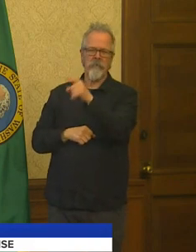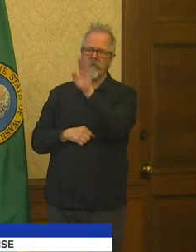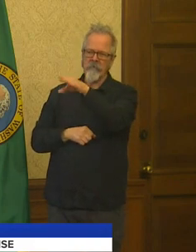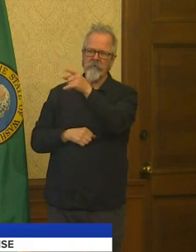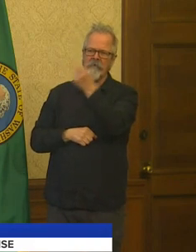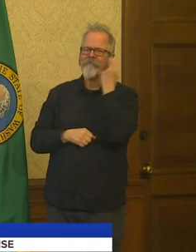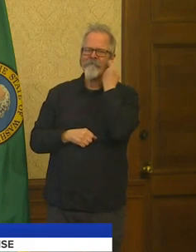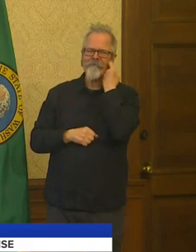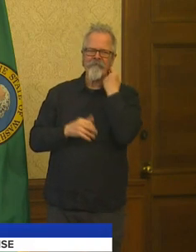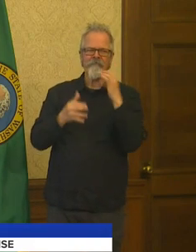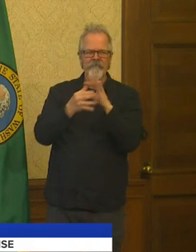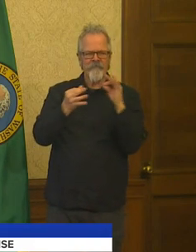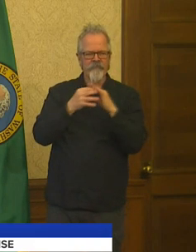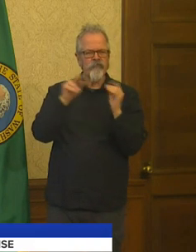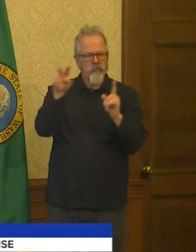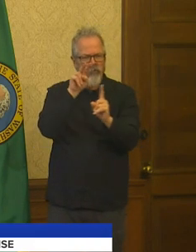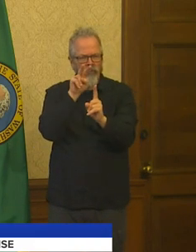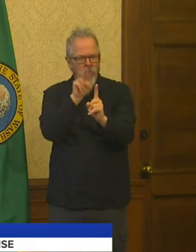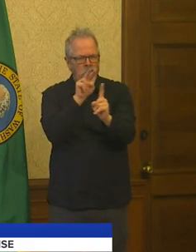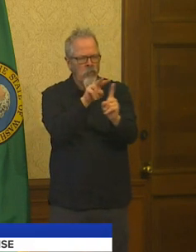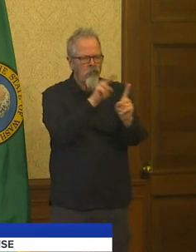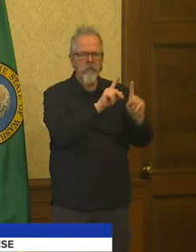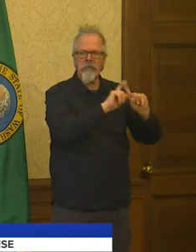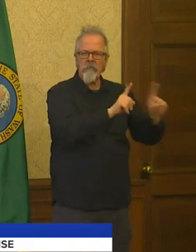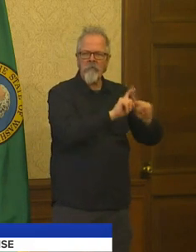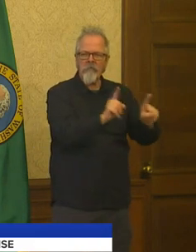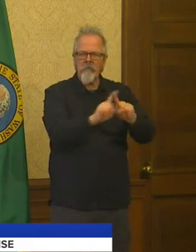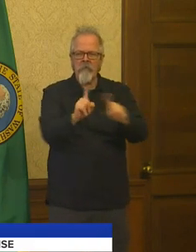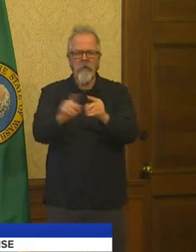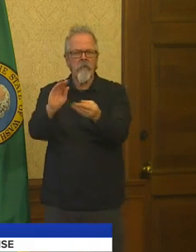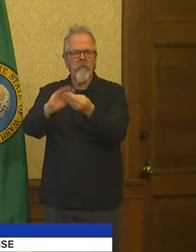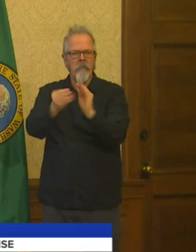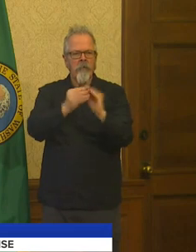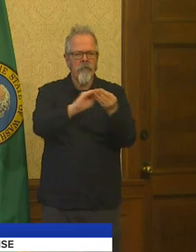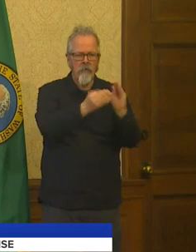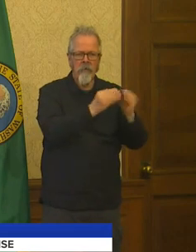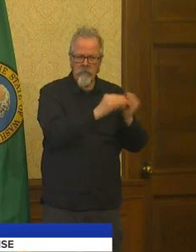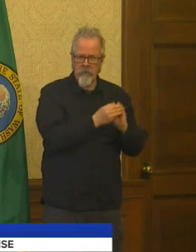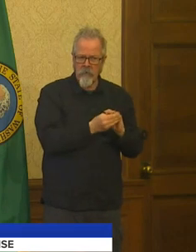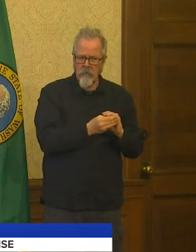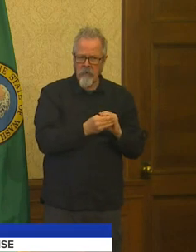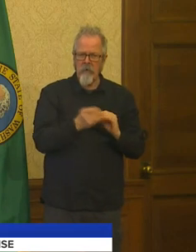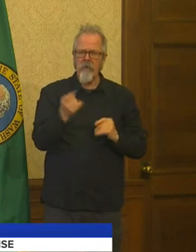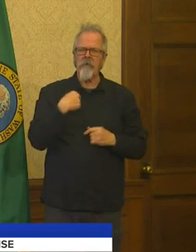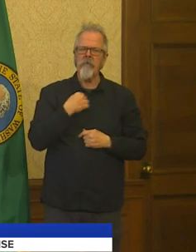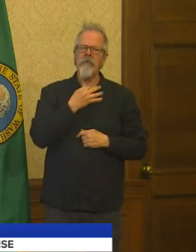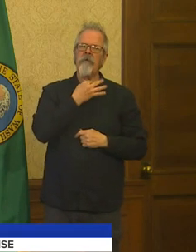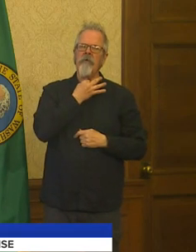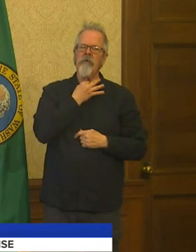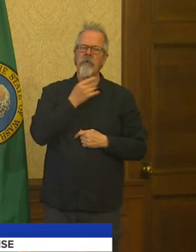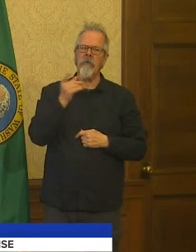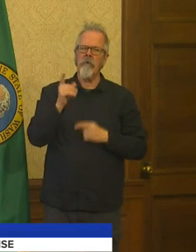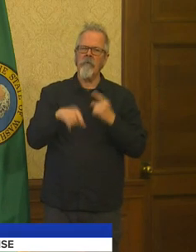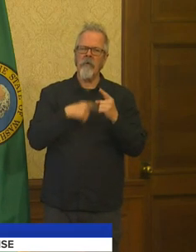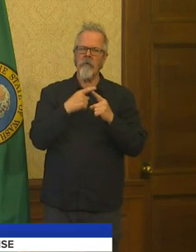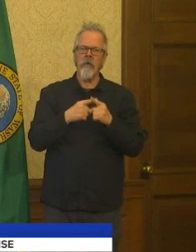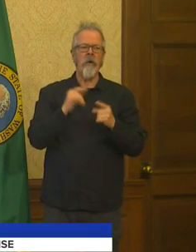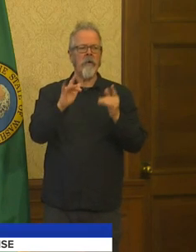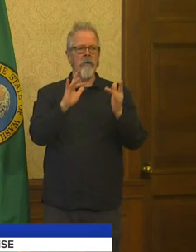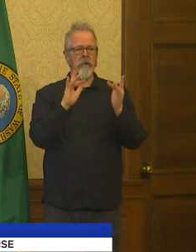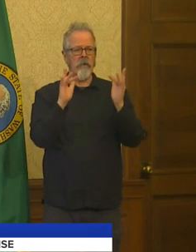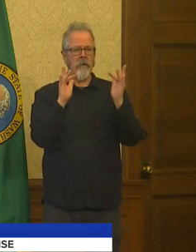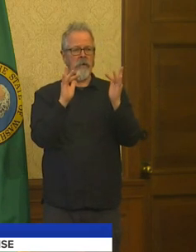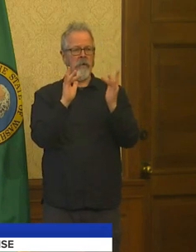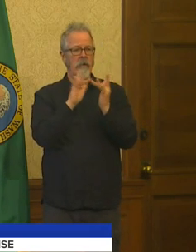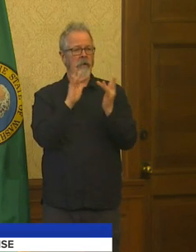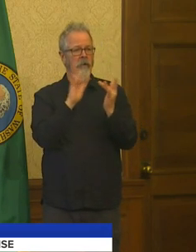sufficient testing and the contact tracing system in place. Are we at all close on those last two